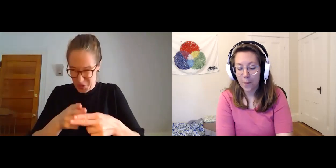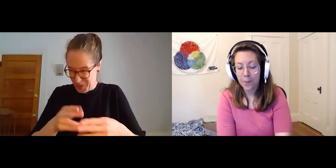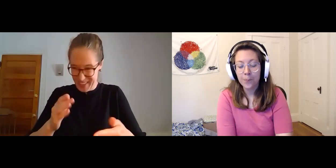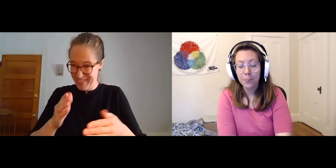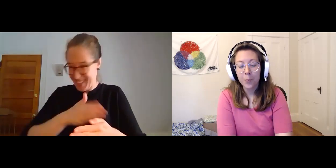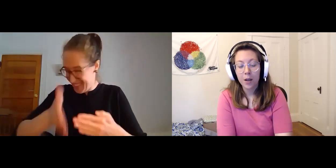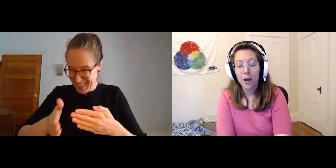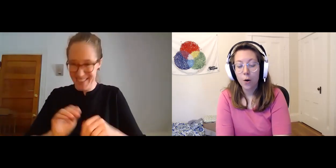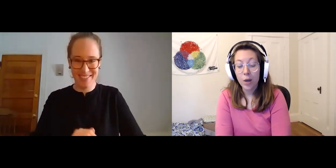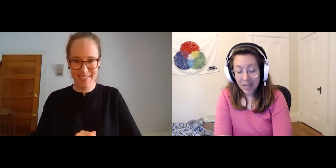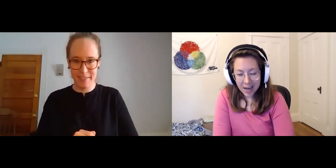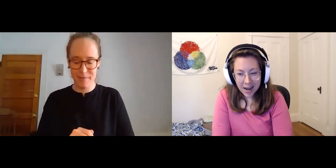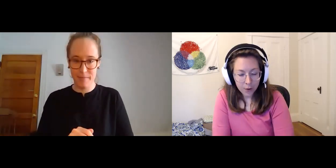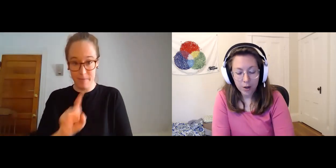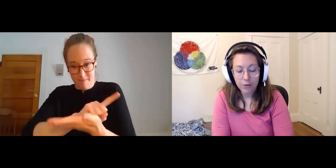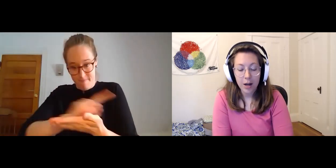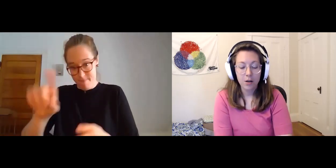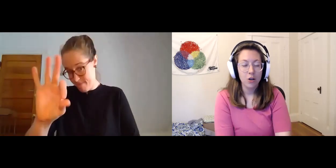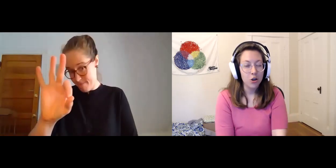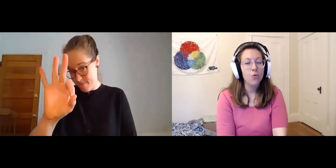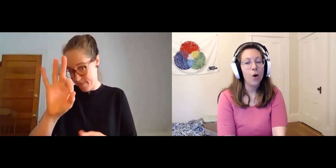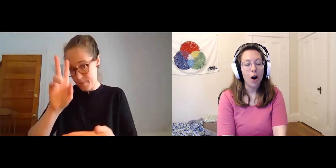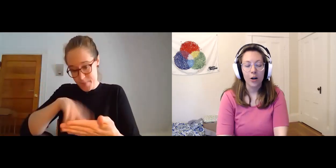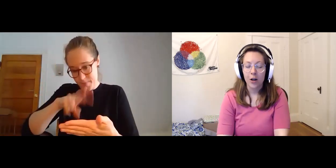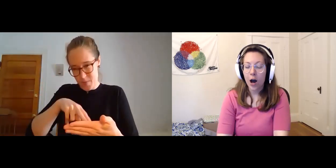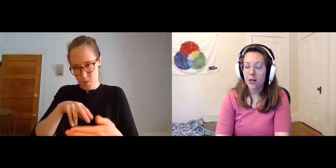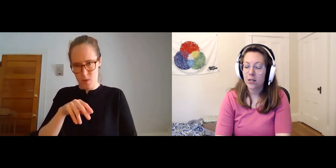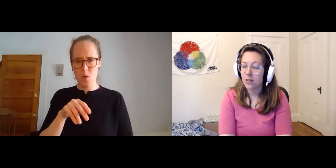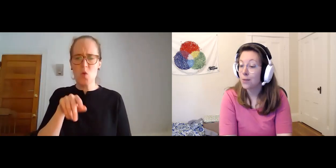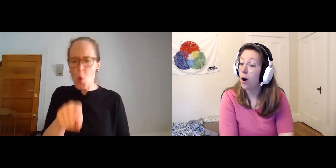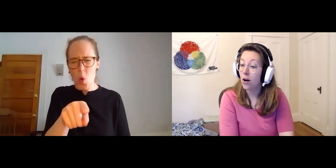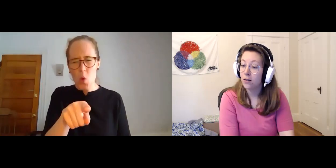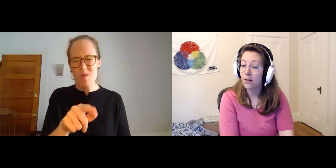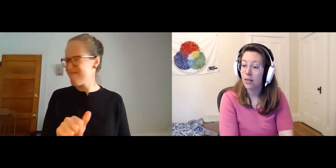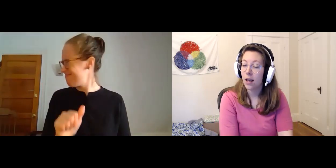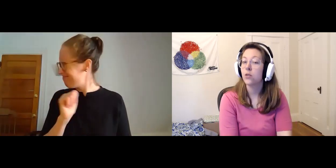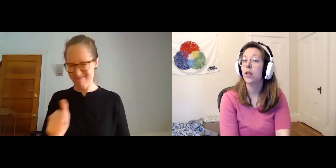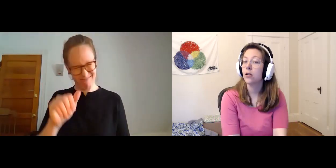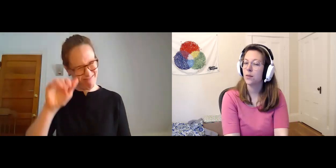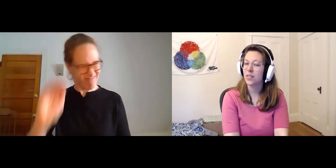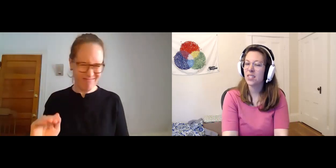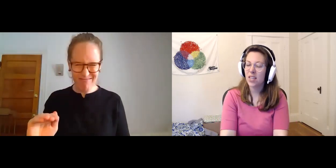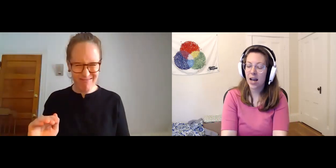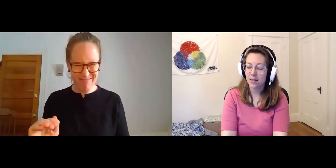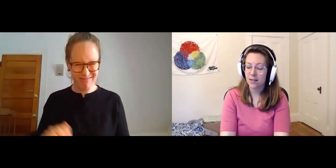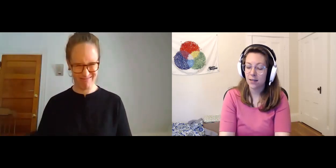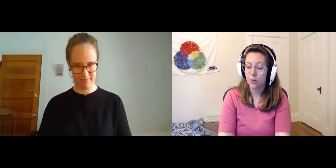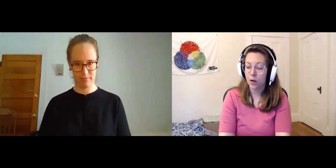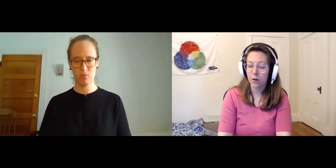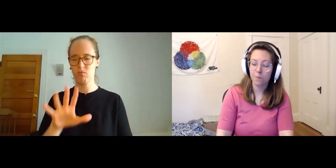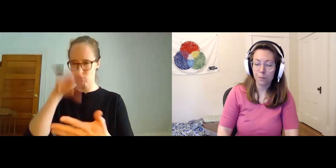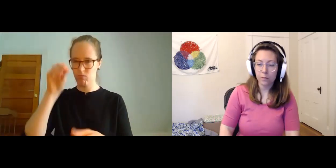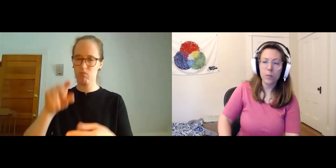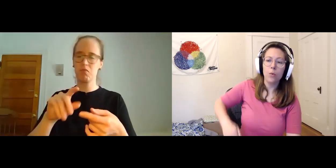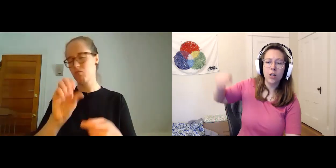soon. Week 9, we read You Are Not Small. And so we learned some sizes in this